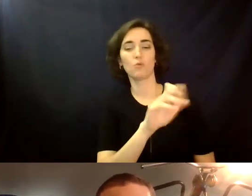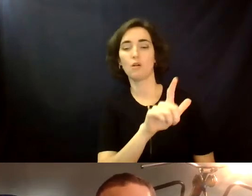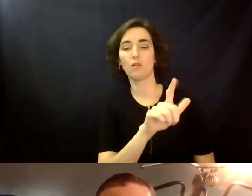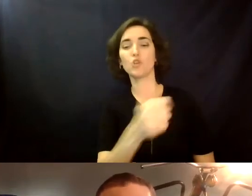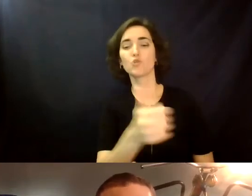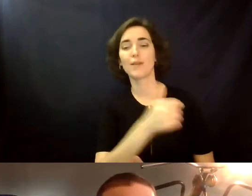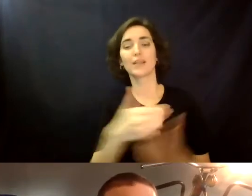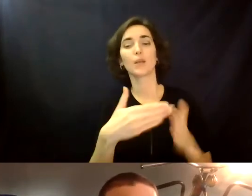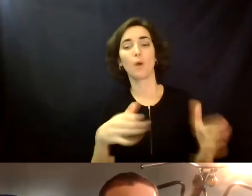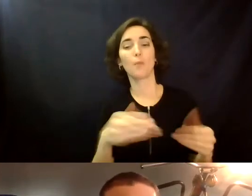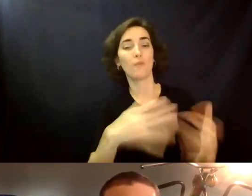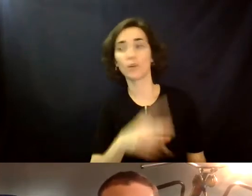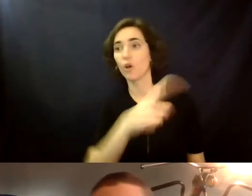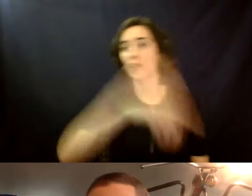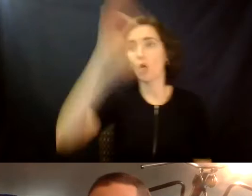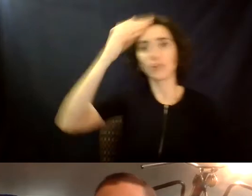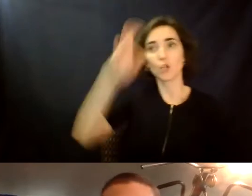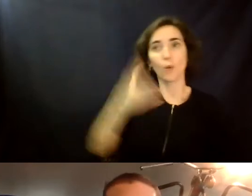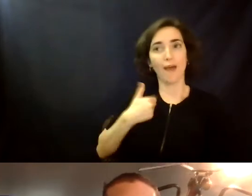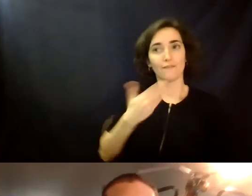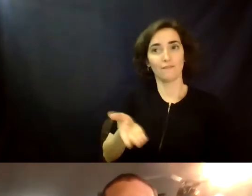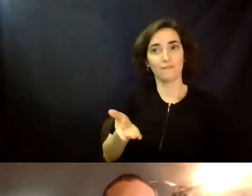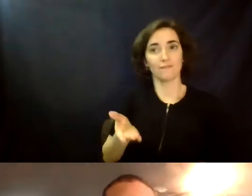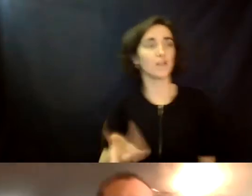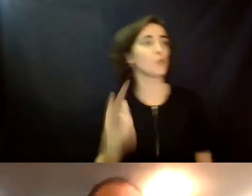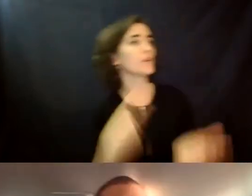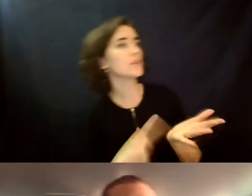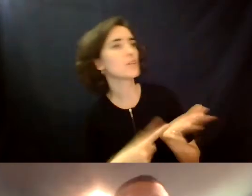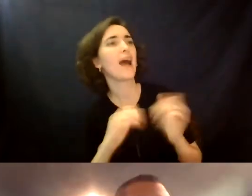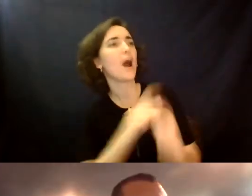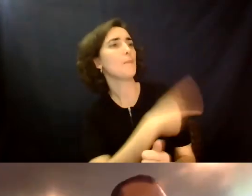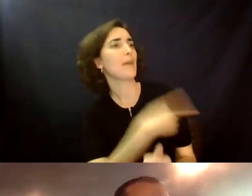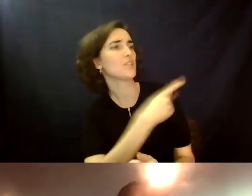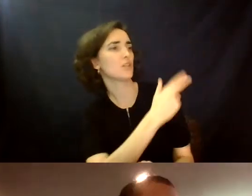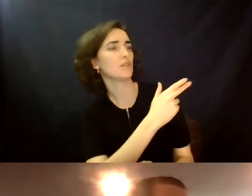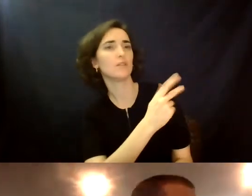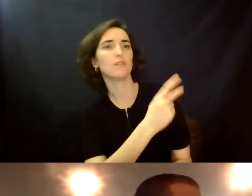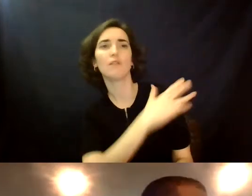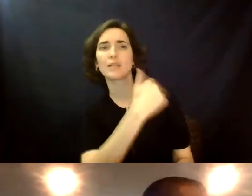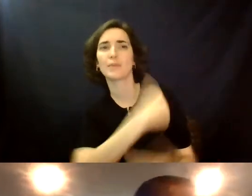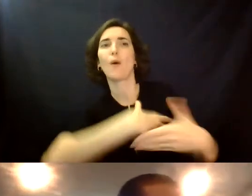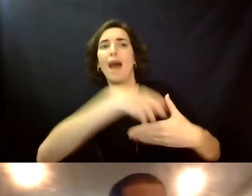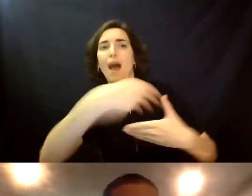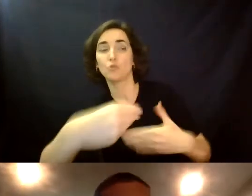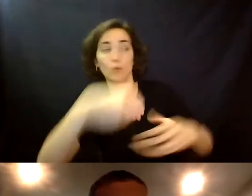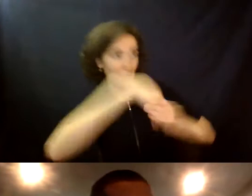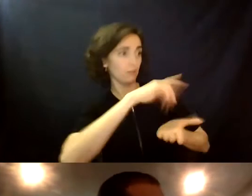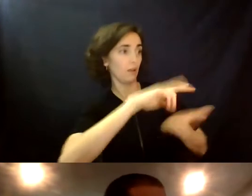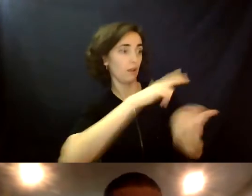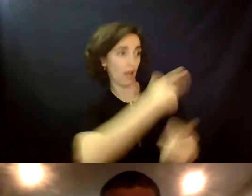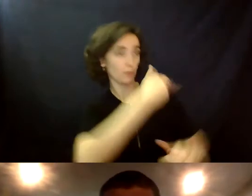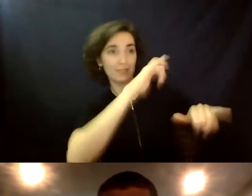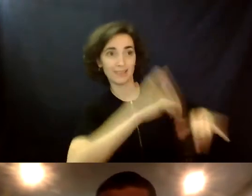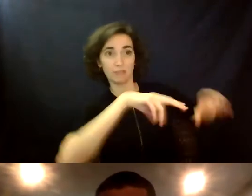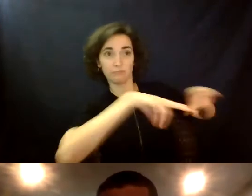which they were unaware of. And we were talking about discharging patients from the major medical centers